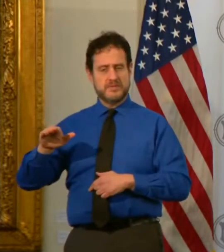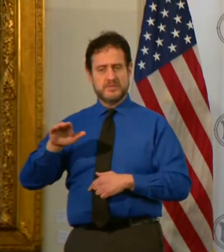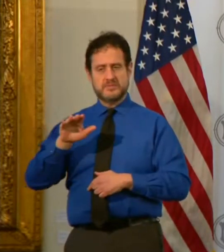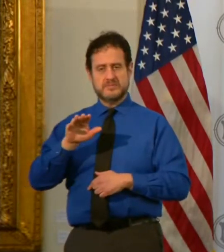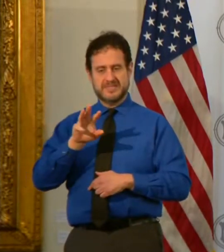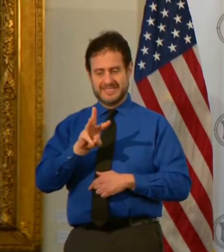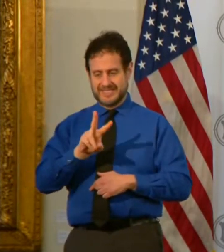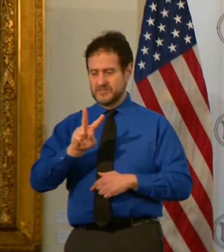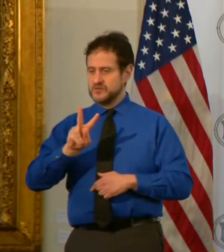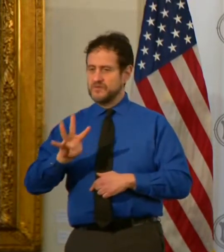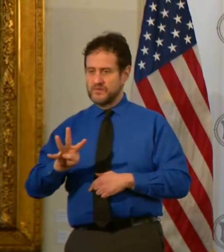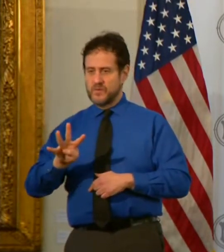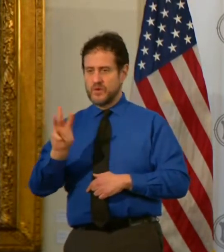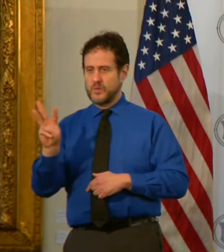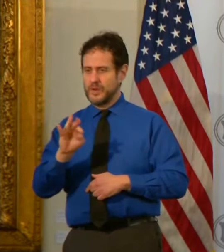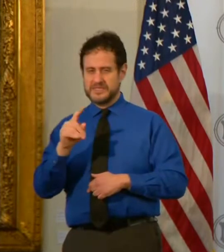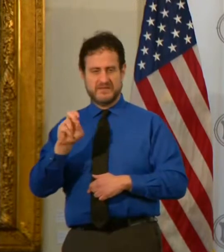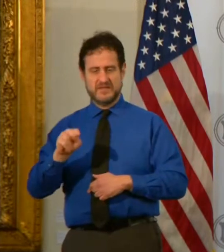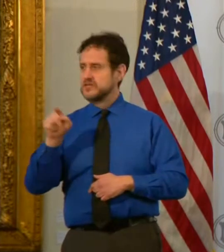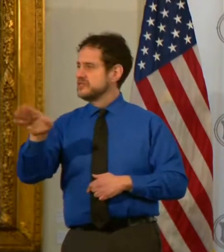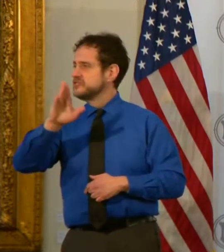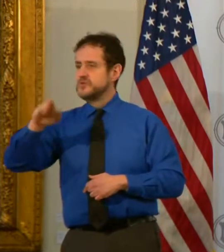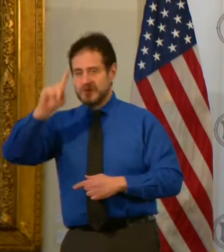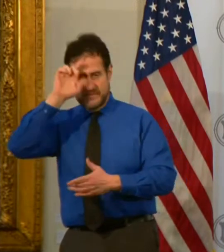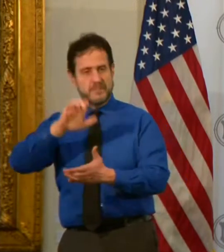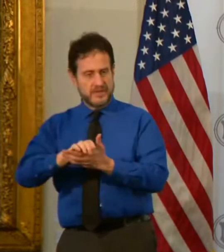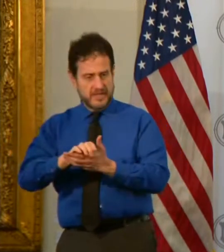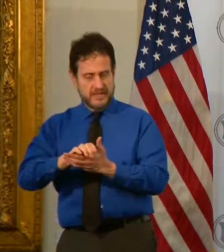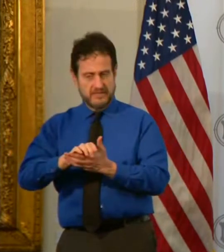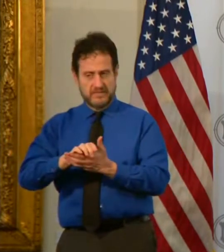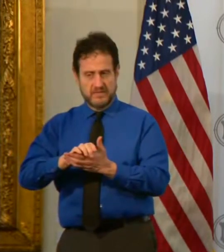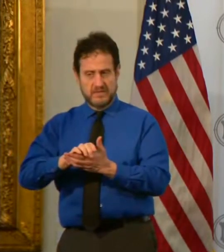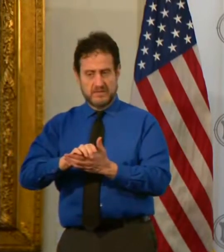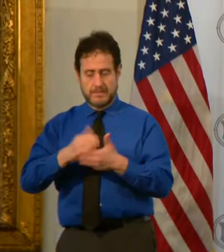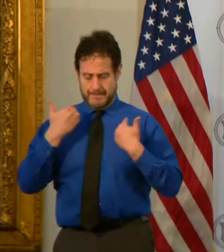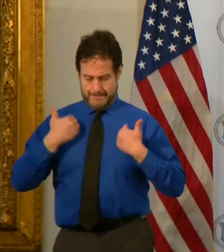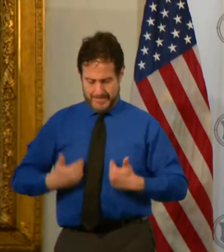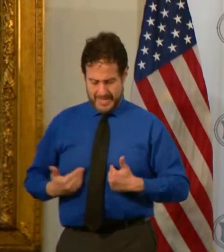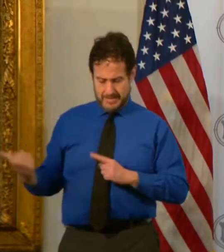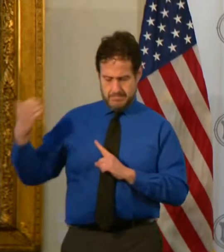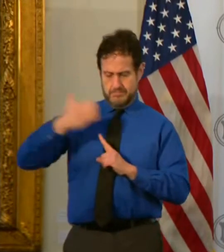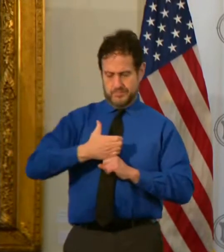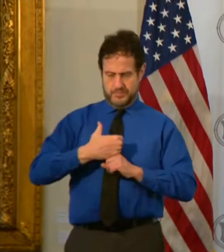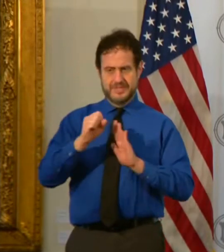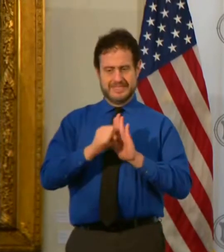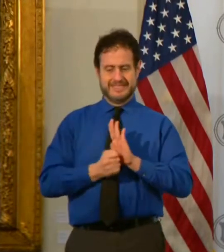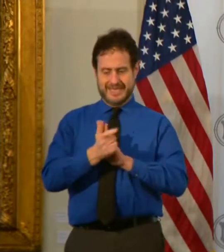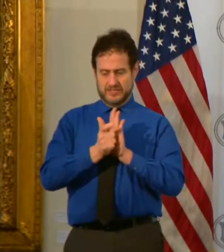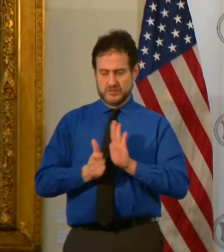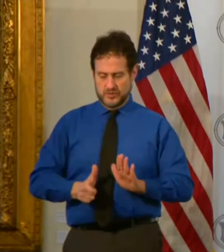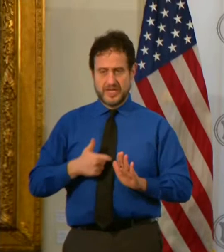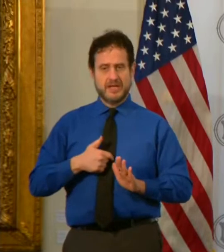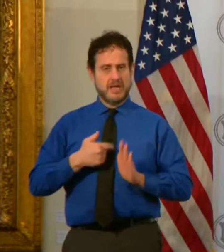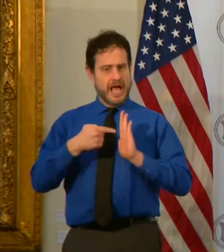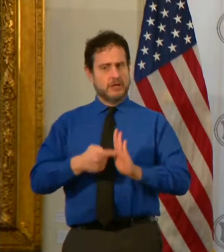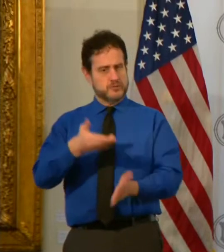you. Let me be the embodiment of what we're losing when you see someone dying in